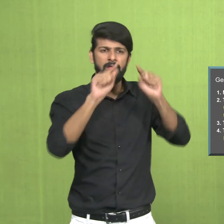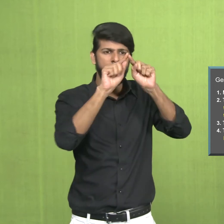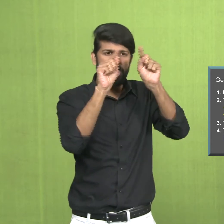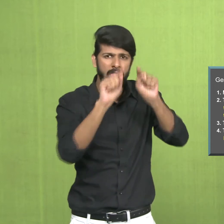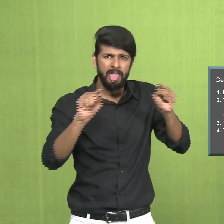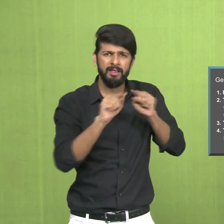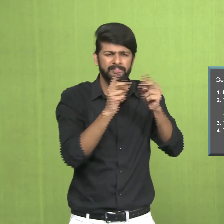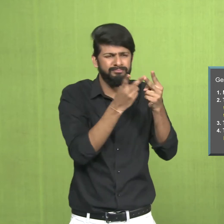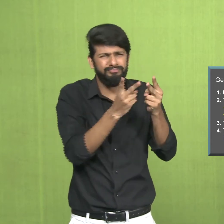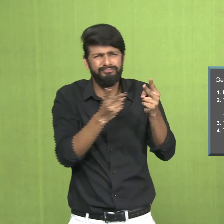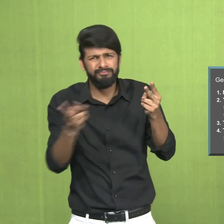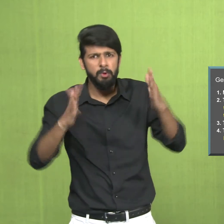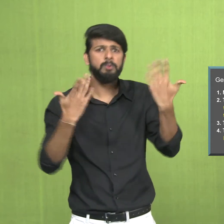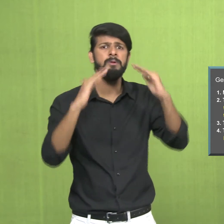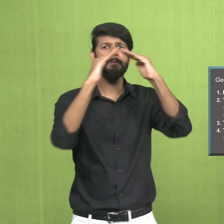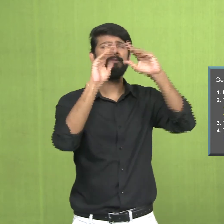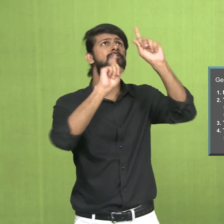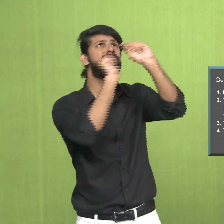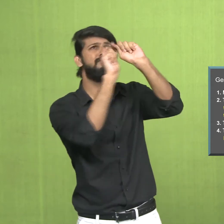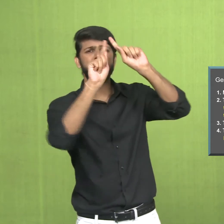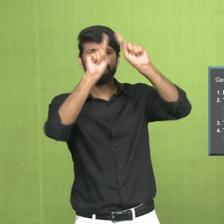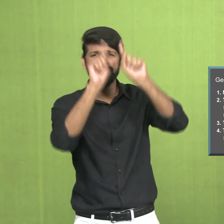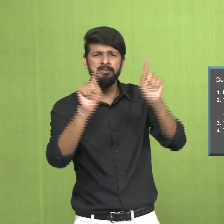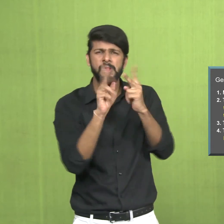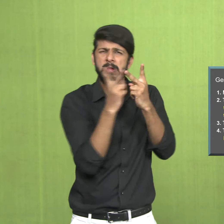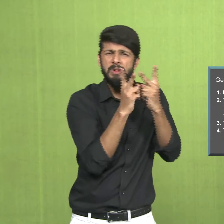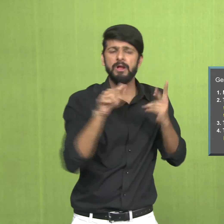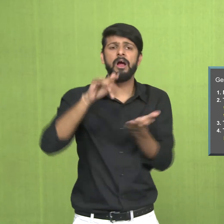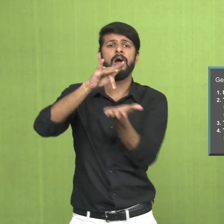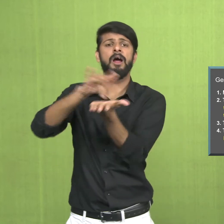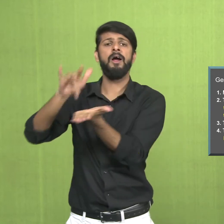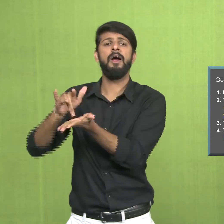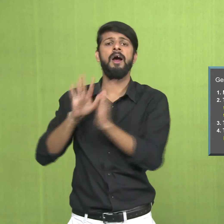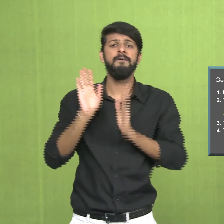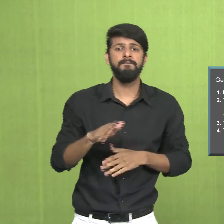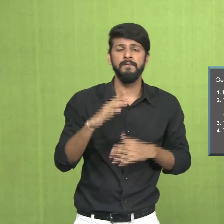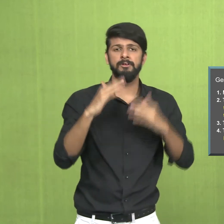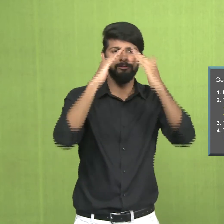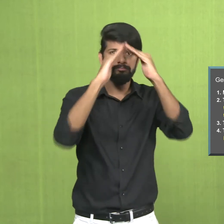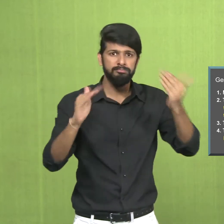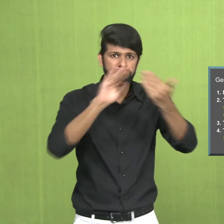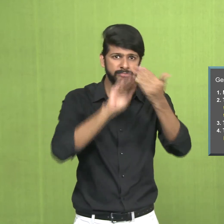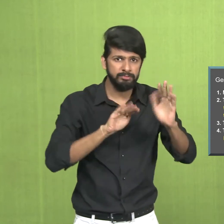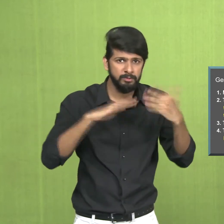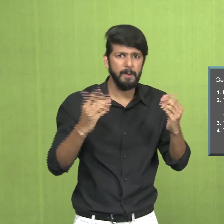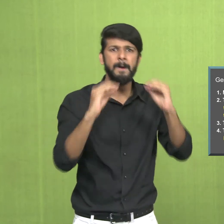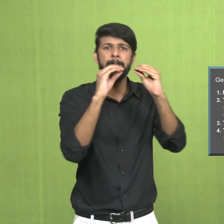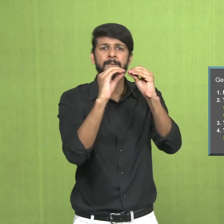countries of Kuwait and Iraq, these early civilizations and the artifacts which were found also had the